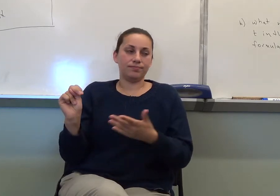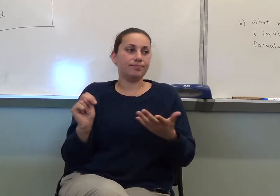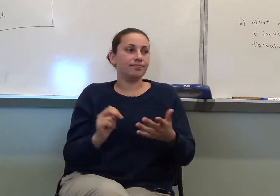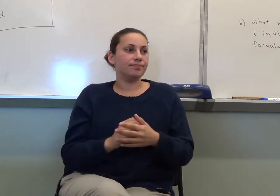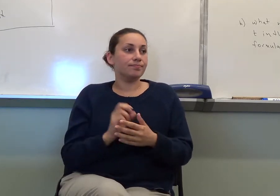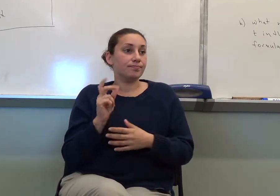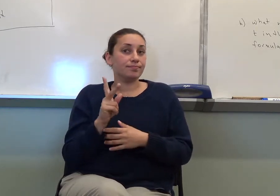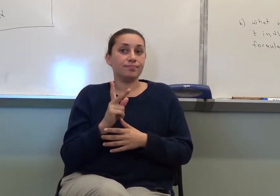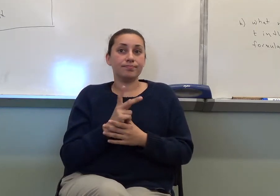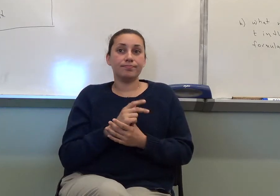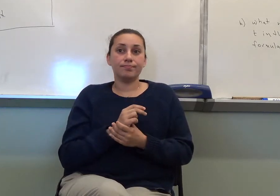Point